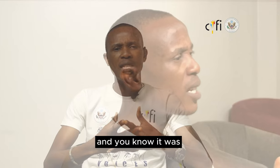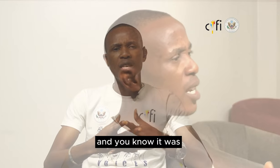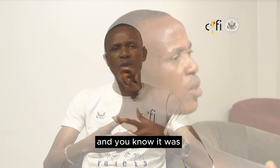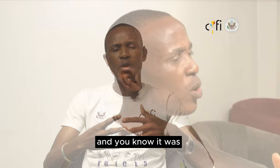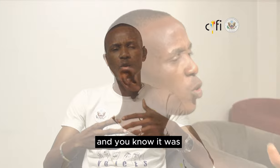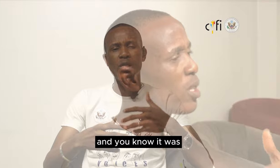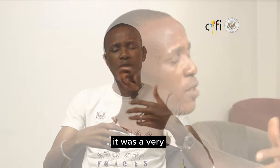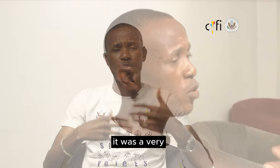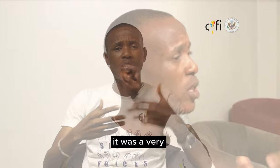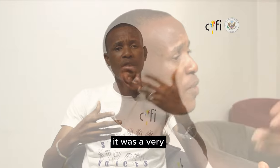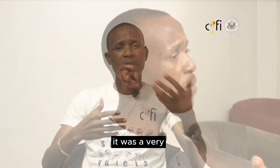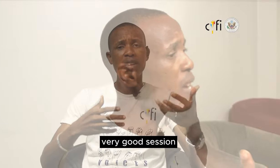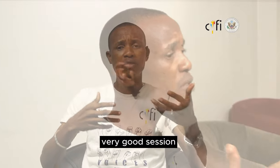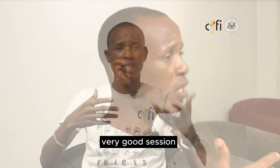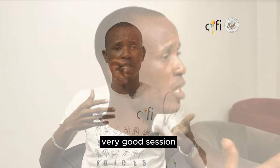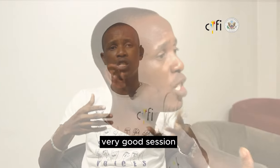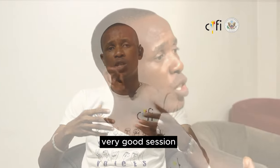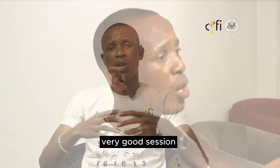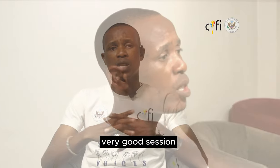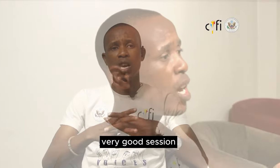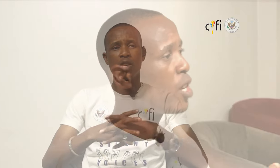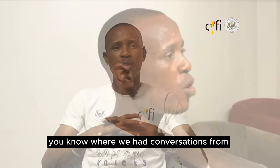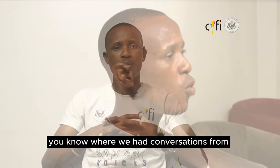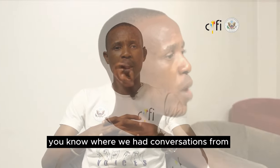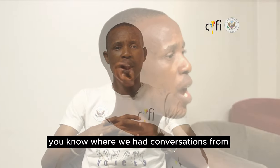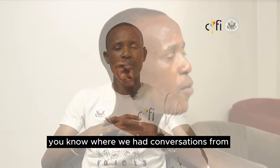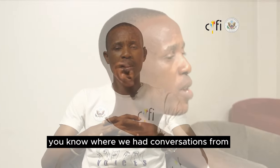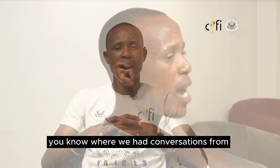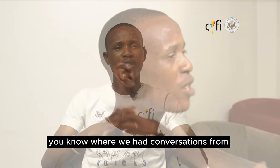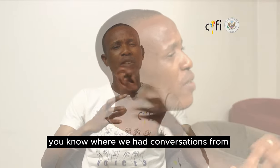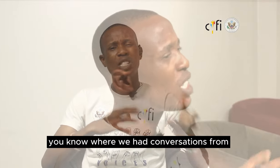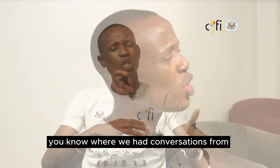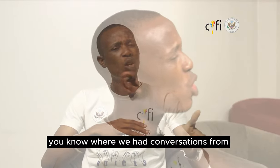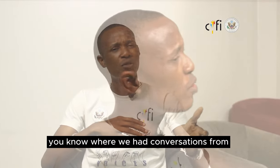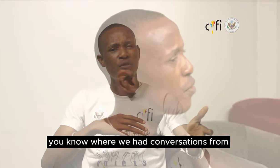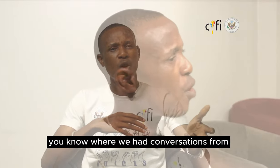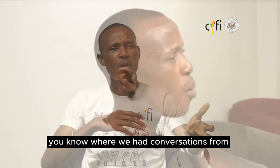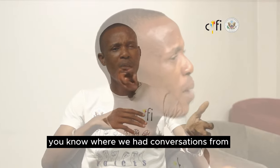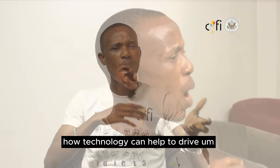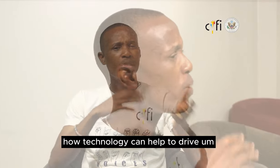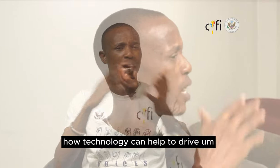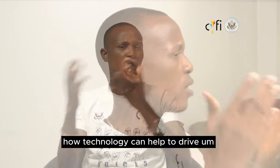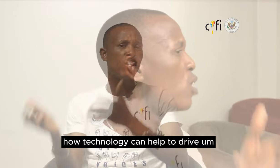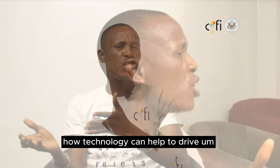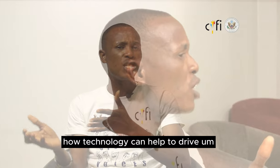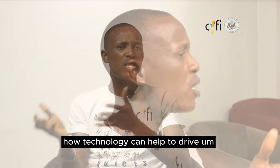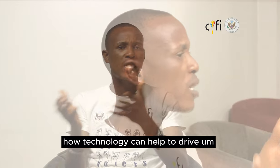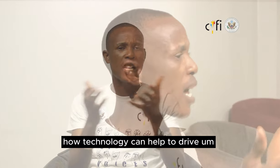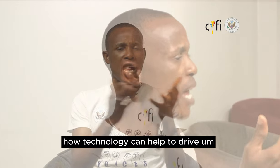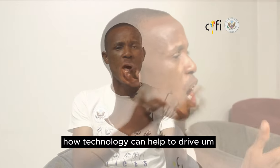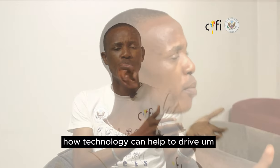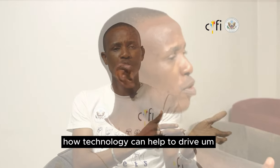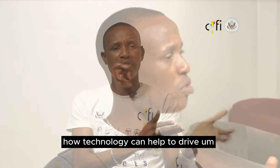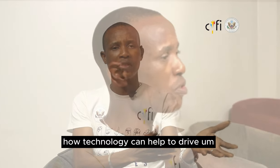you know, it was a very, very great session, you know, where we had conversations from how technology can help to